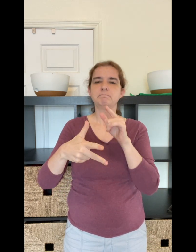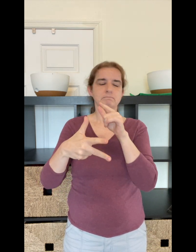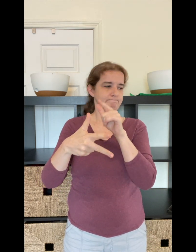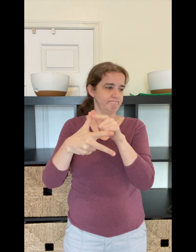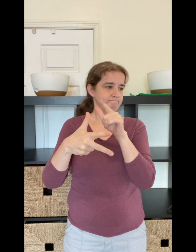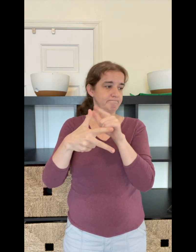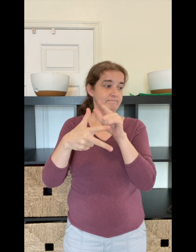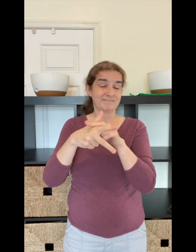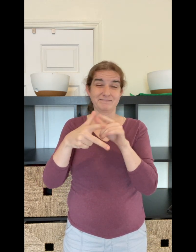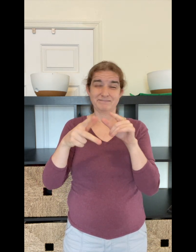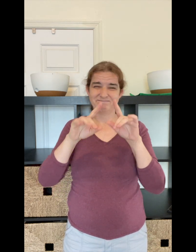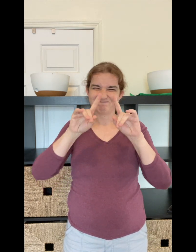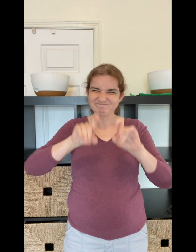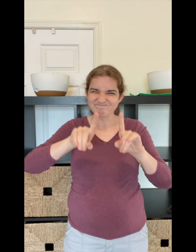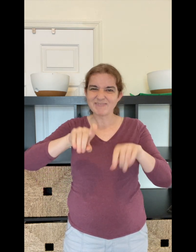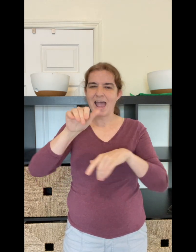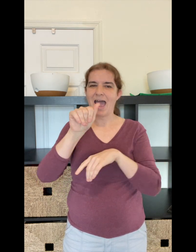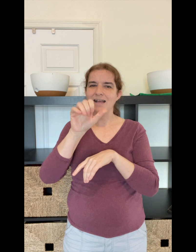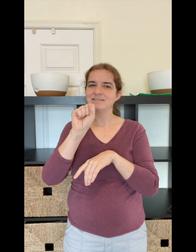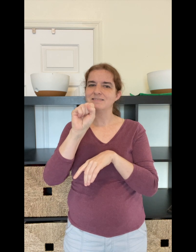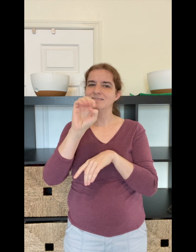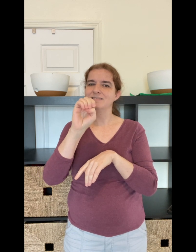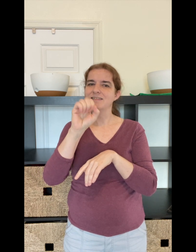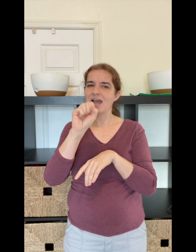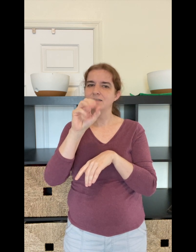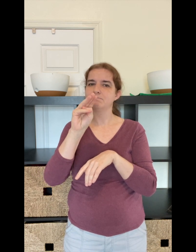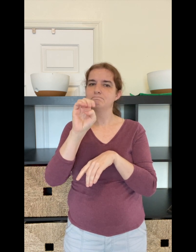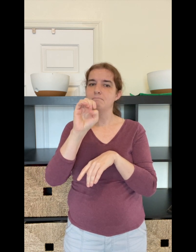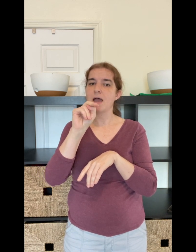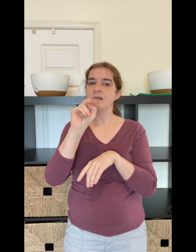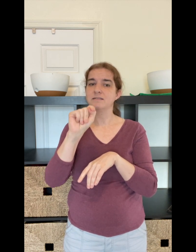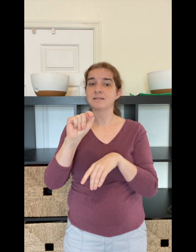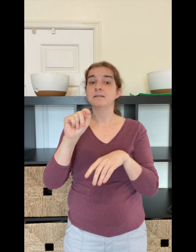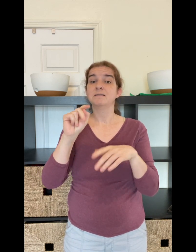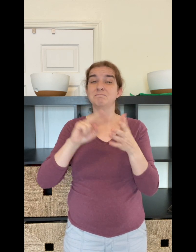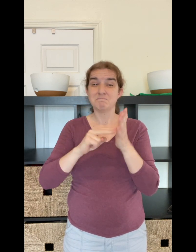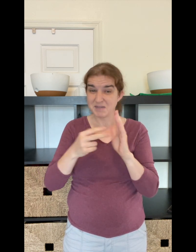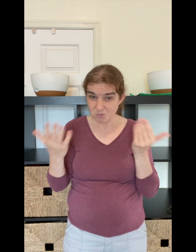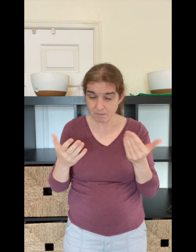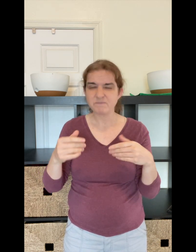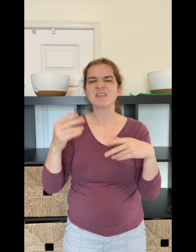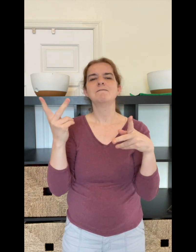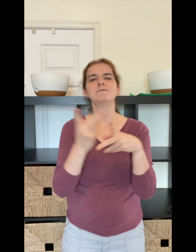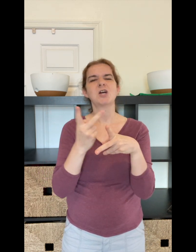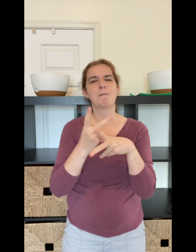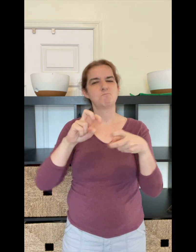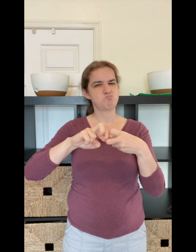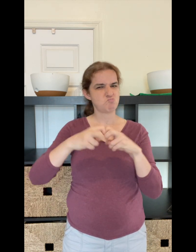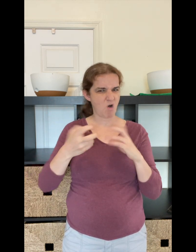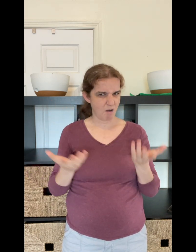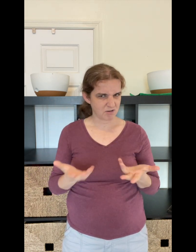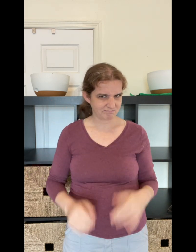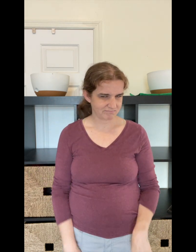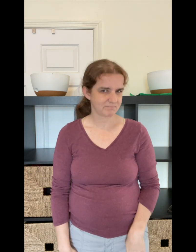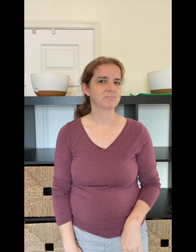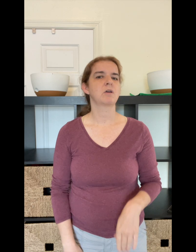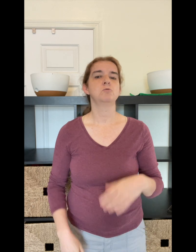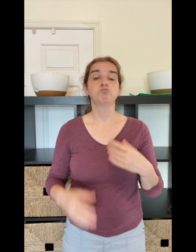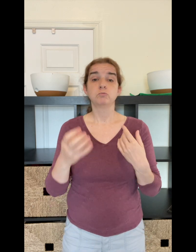that mean? The first one here, assessment. What does that mean? That's like figuring out what the